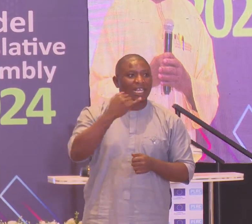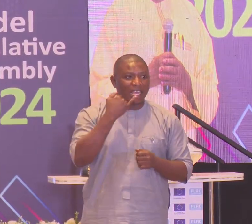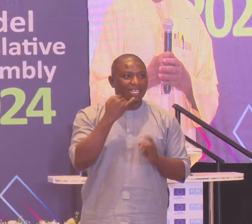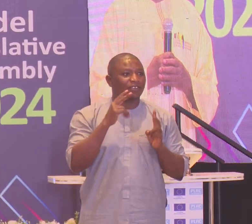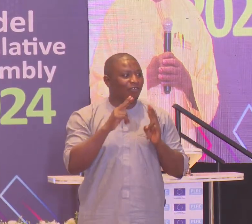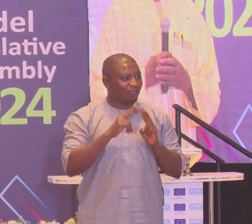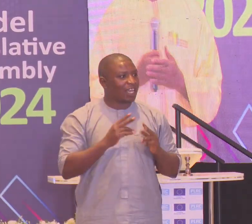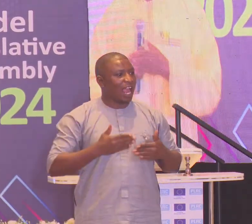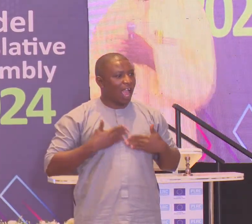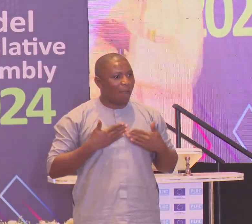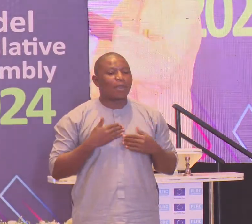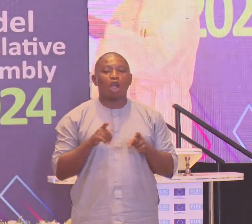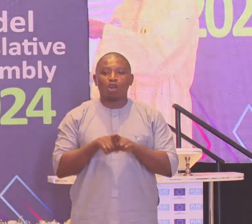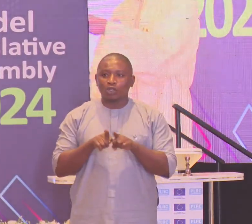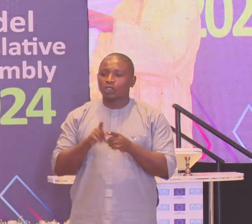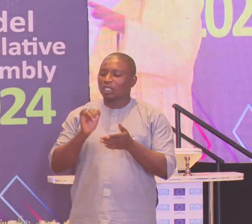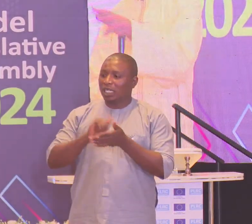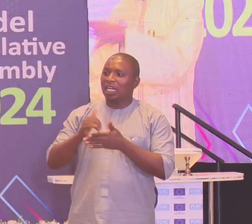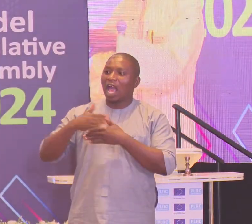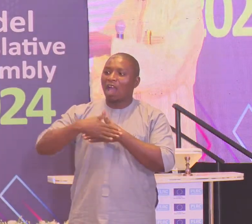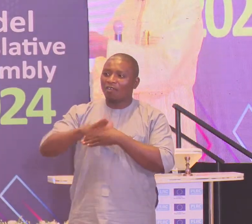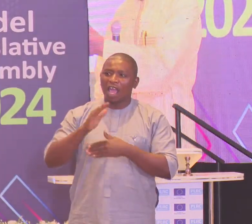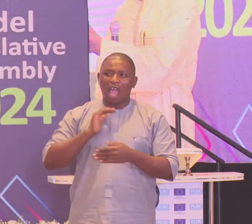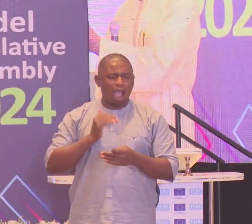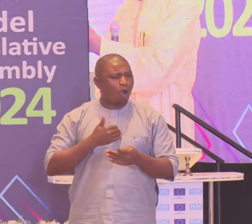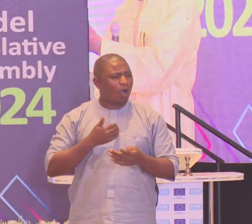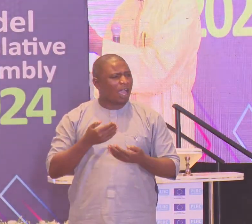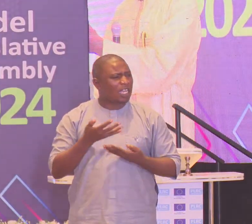also that after our interaction, I think it was